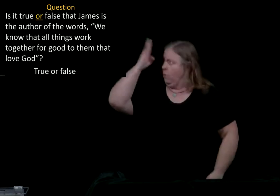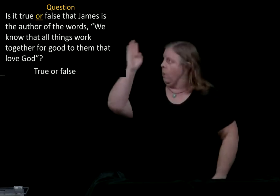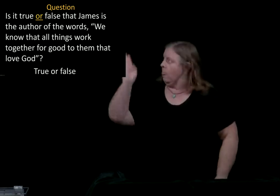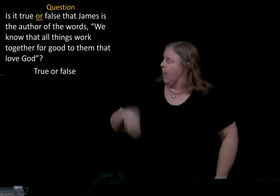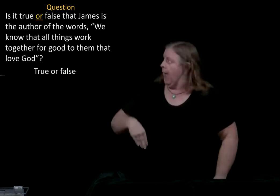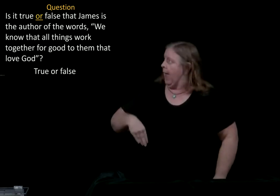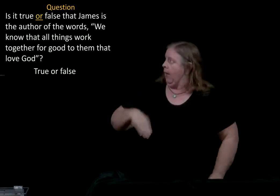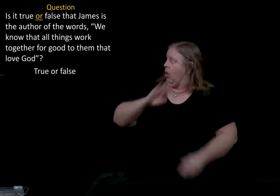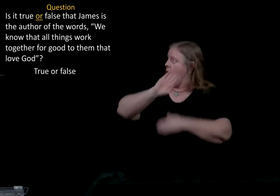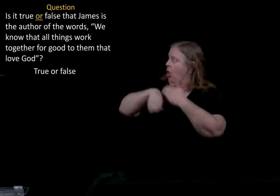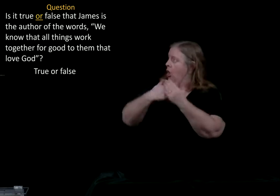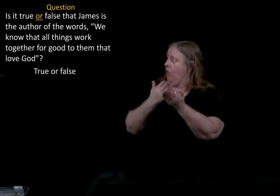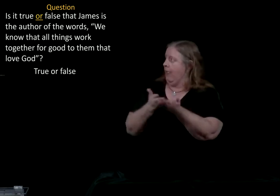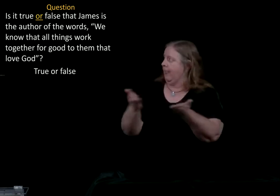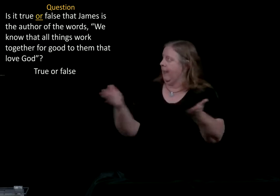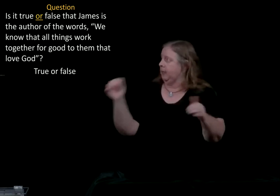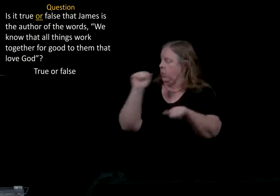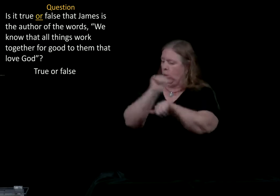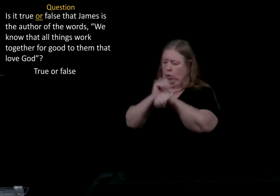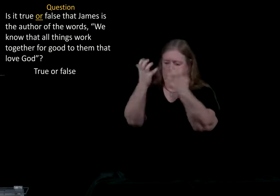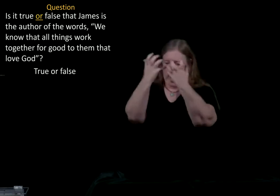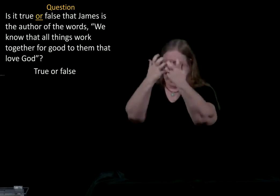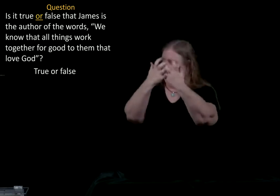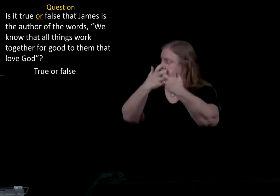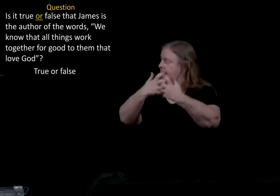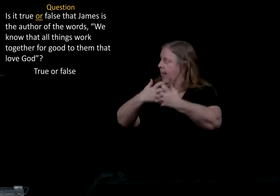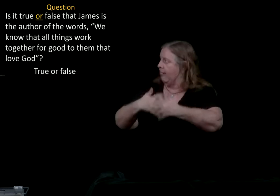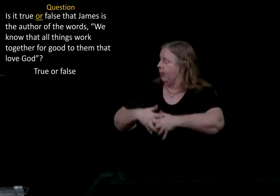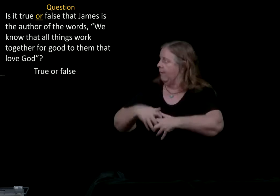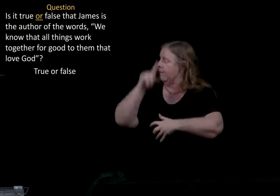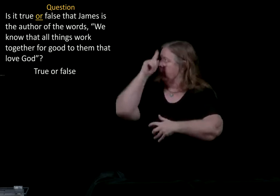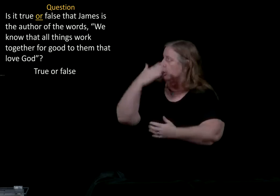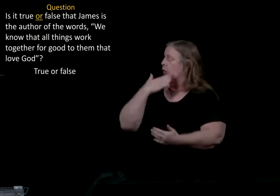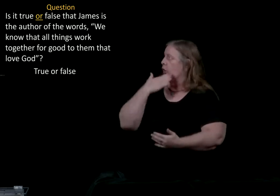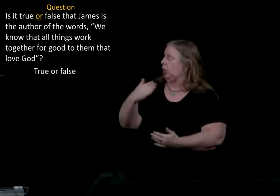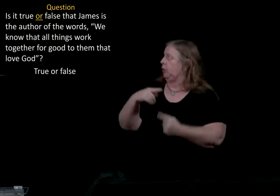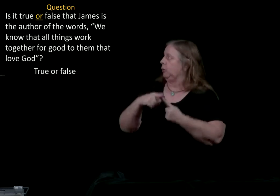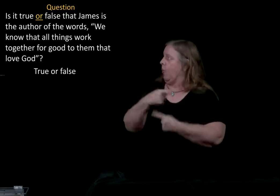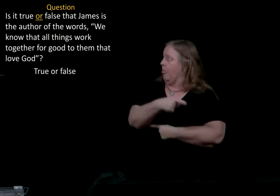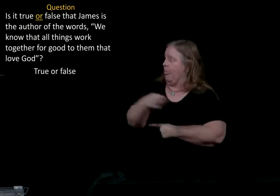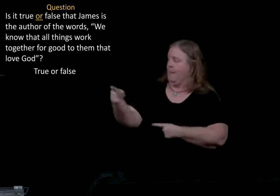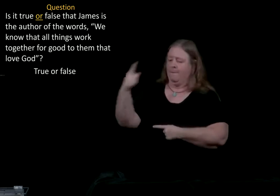that all things work together for good to them that love God.